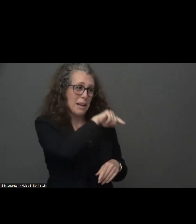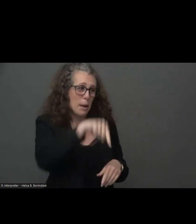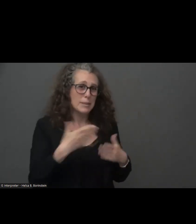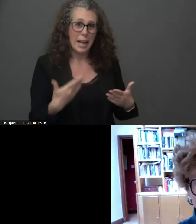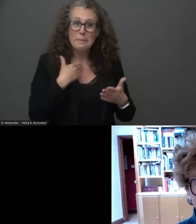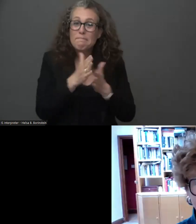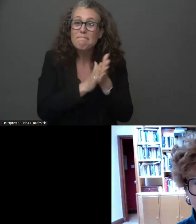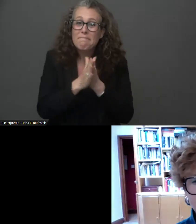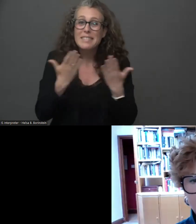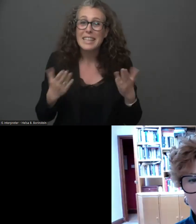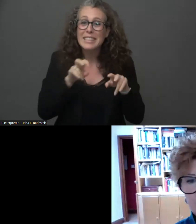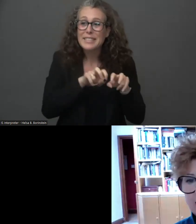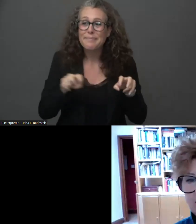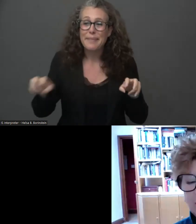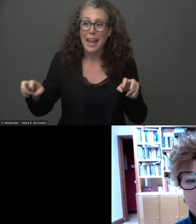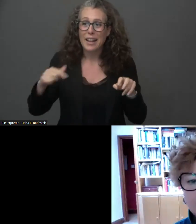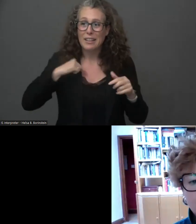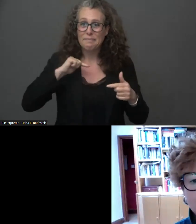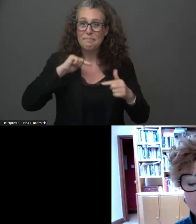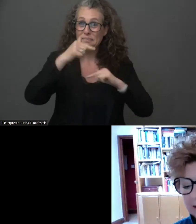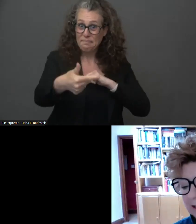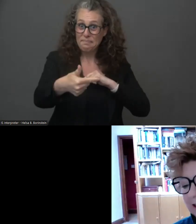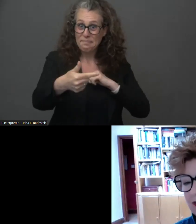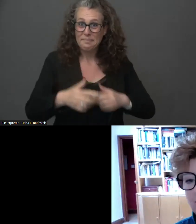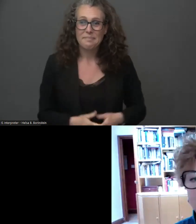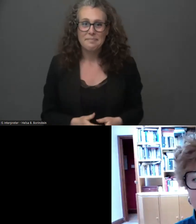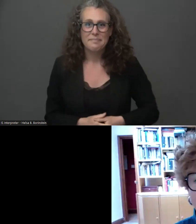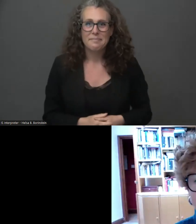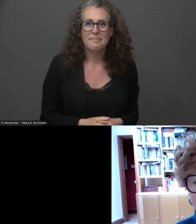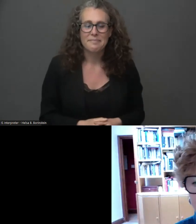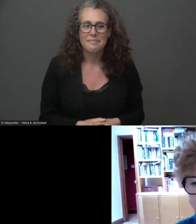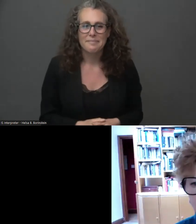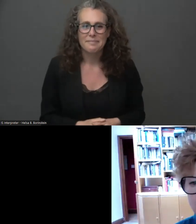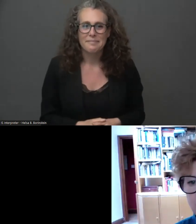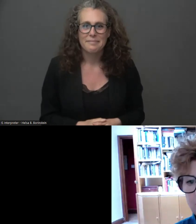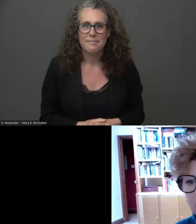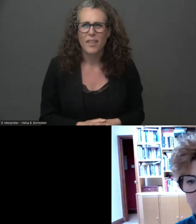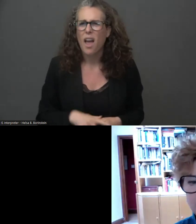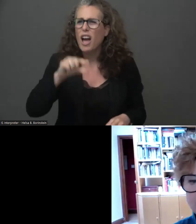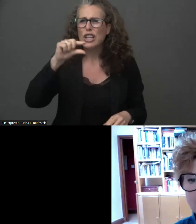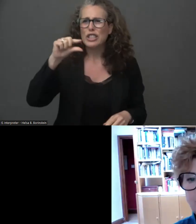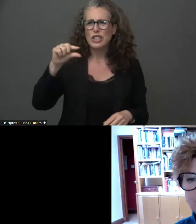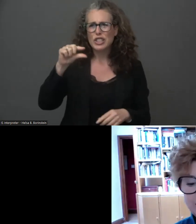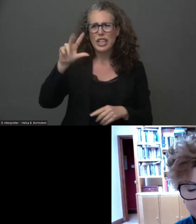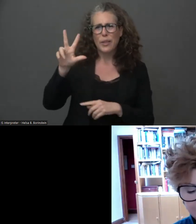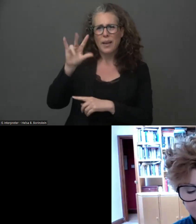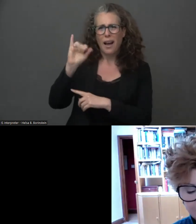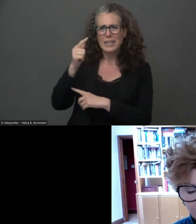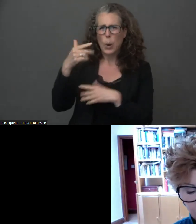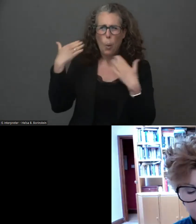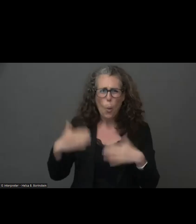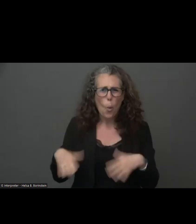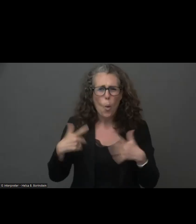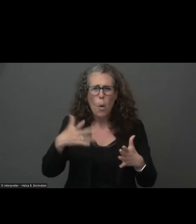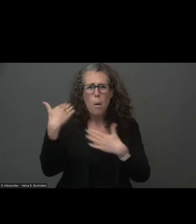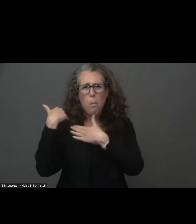you. Thank you very much, Chris. And G3ICT has taken such a leadership role on the accessibility